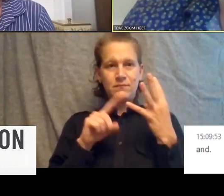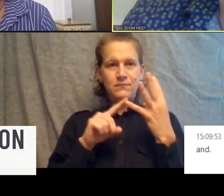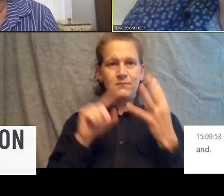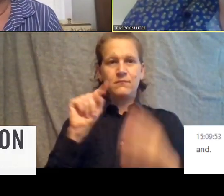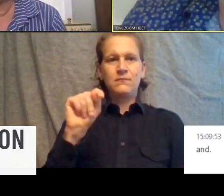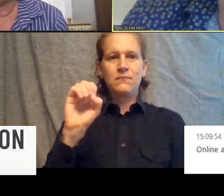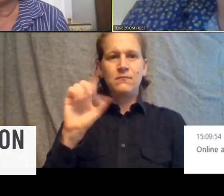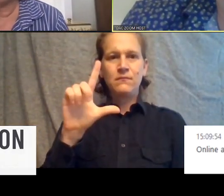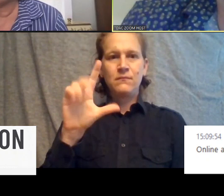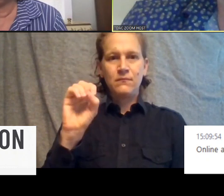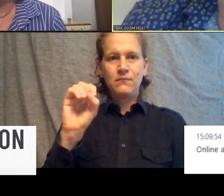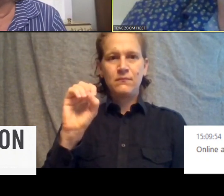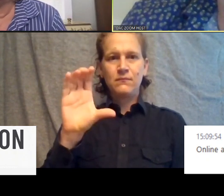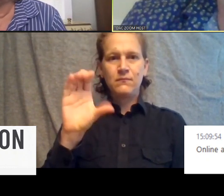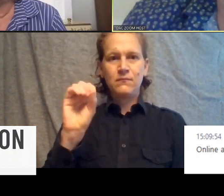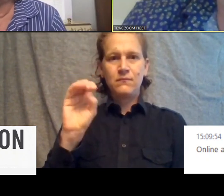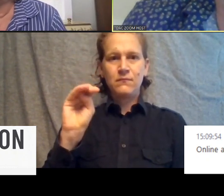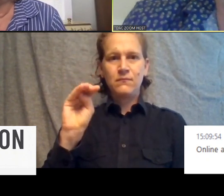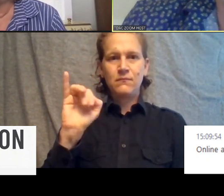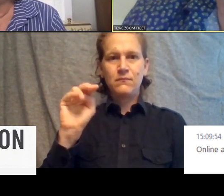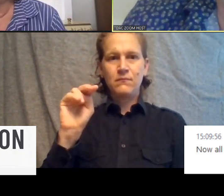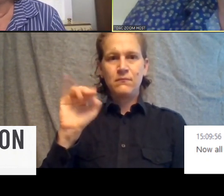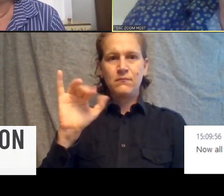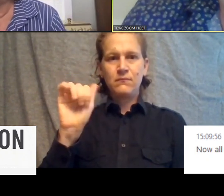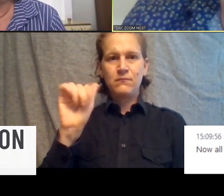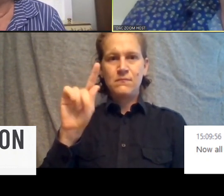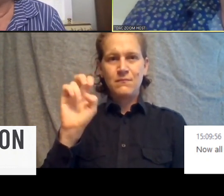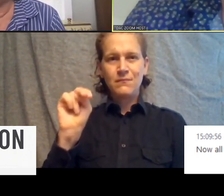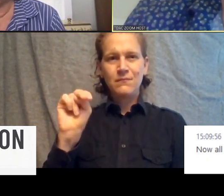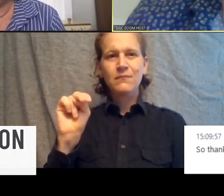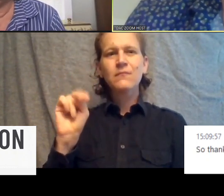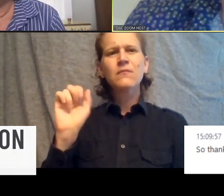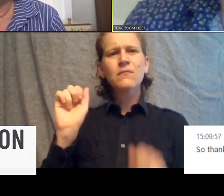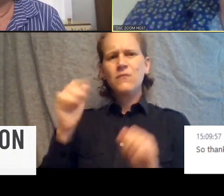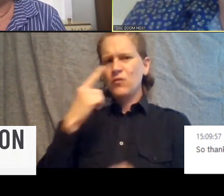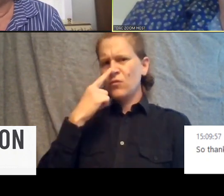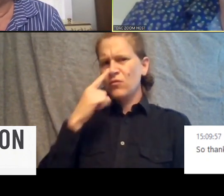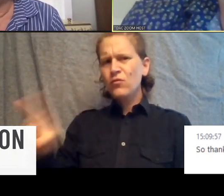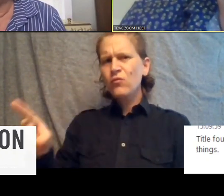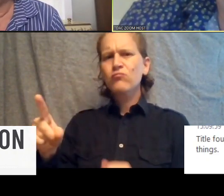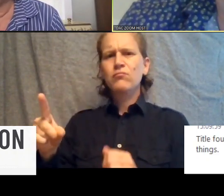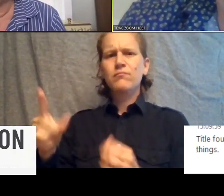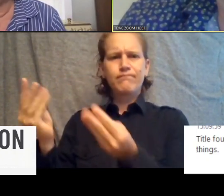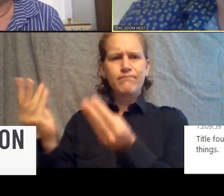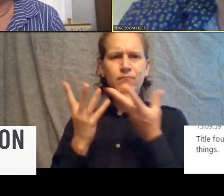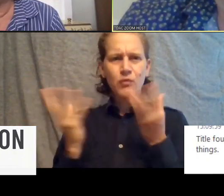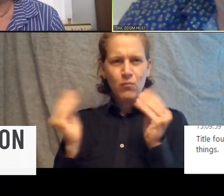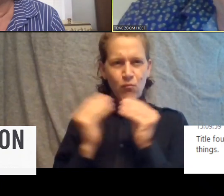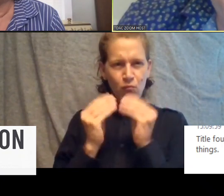have employers and businesses all alike, state and local government, are